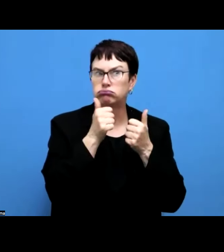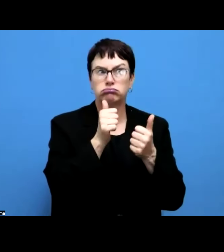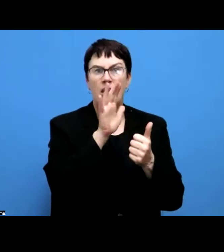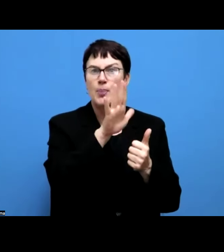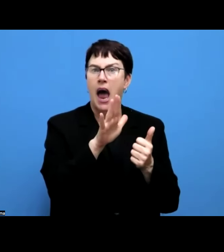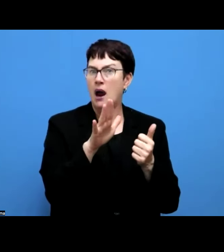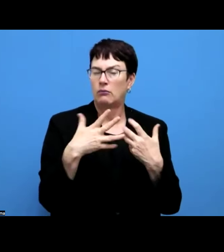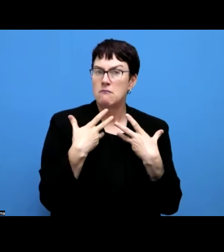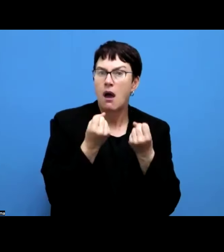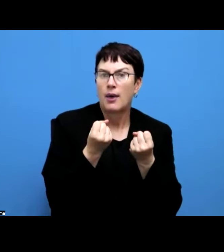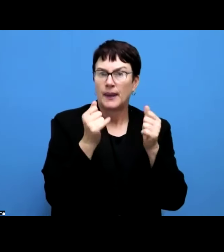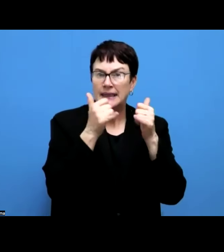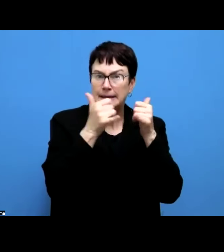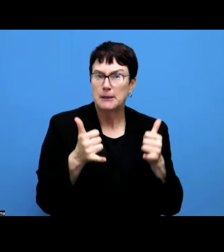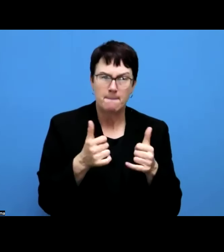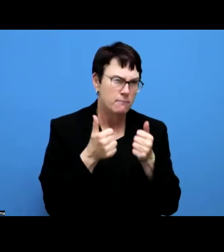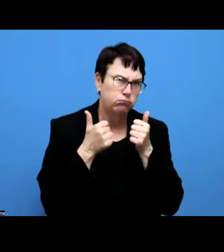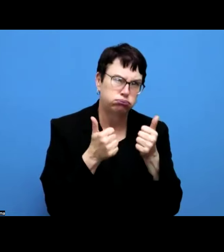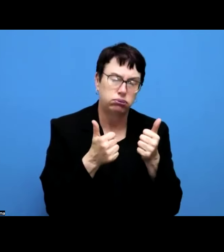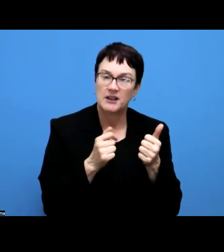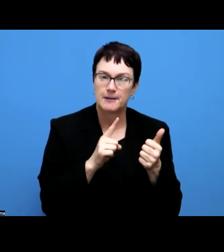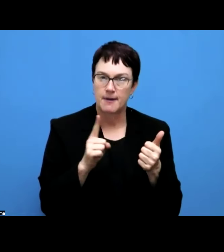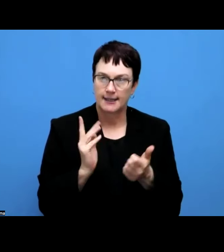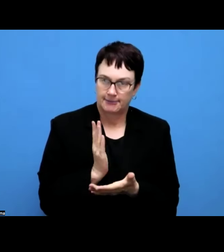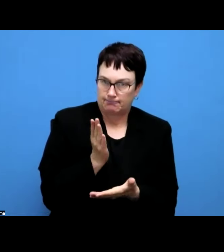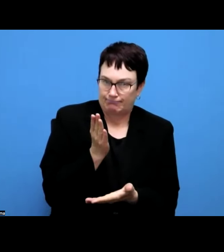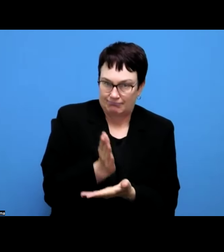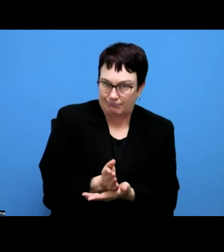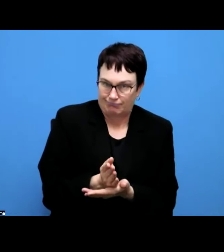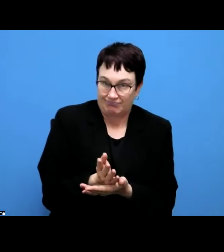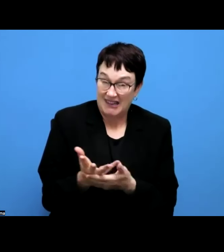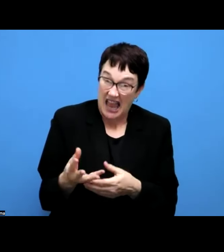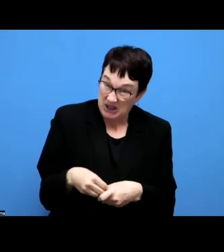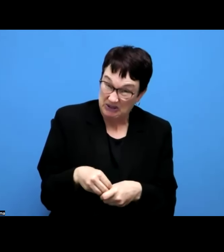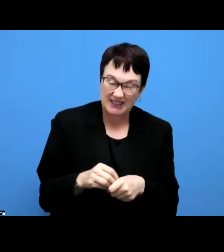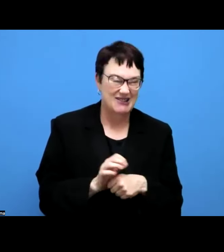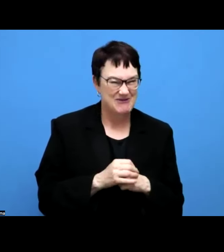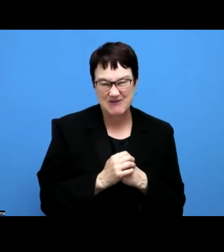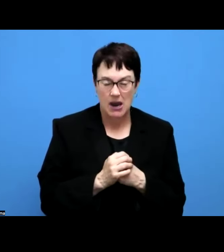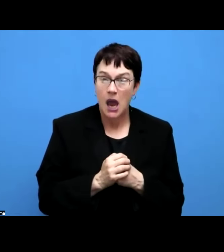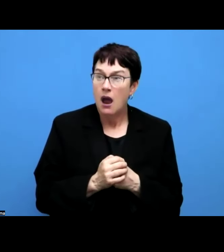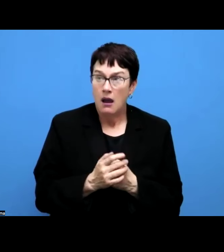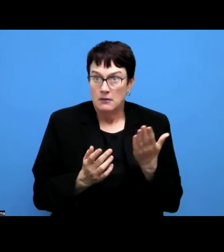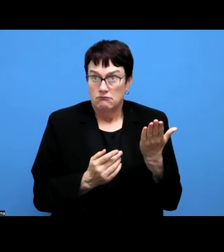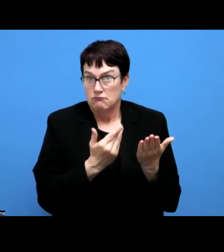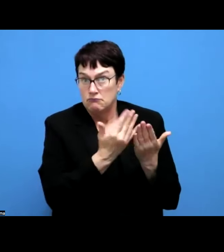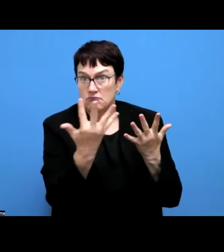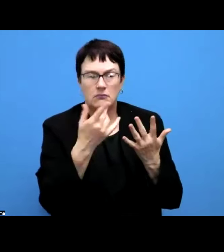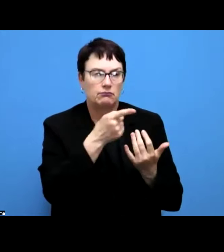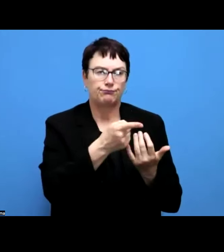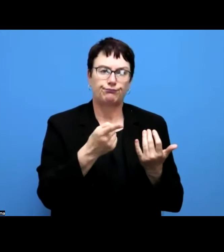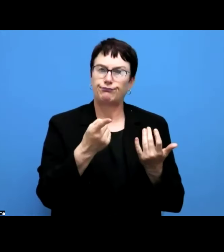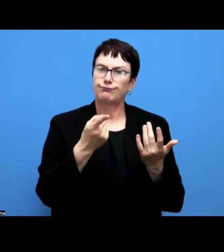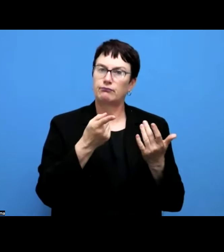they are theoretically included, the services they receive are often unavailable,